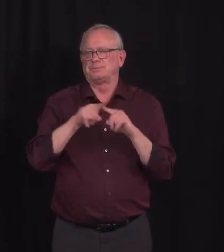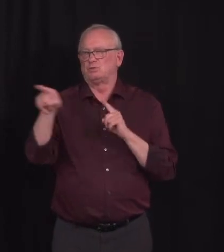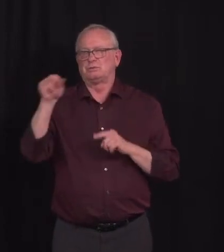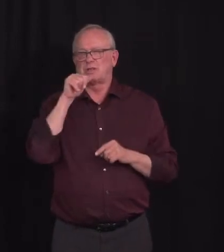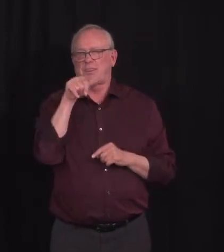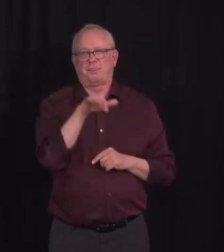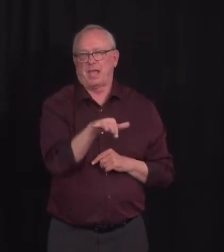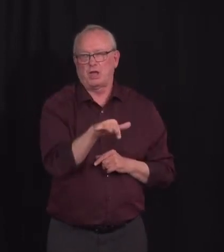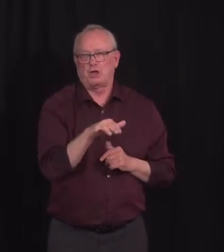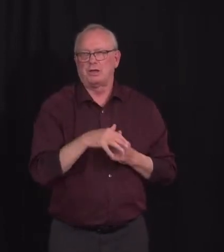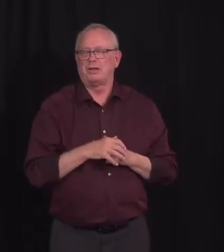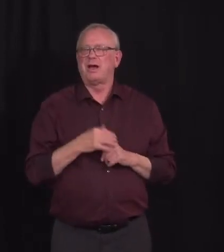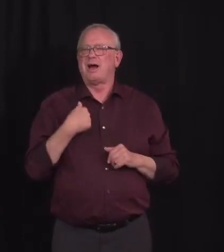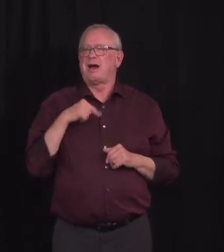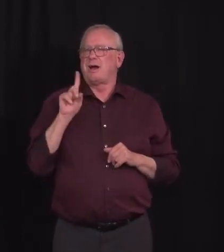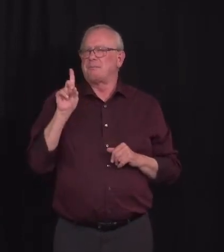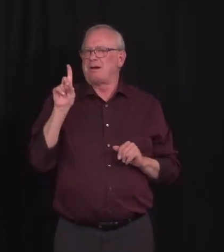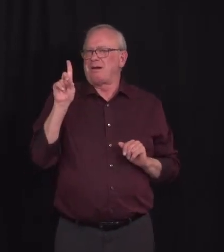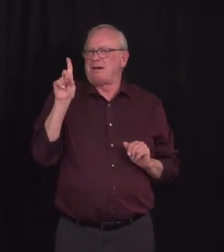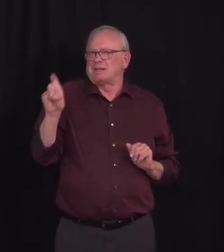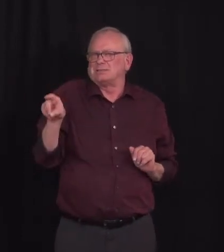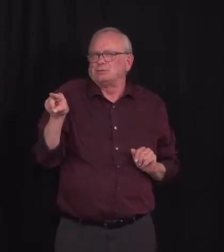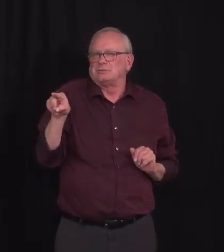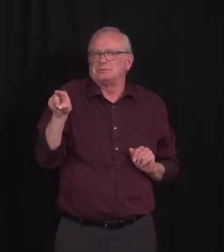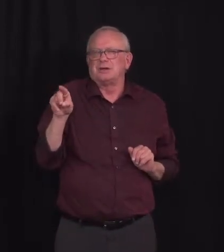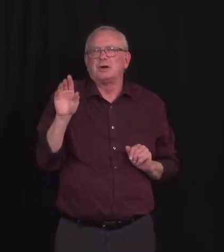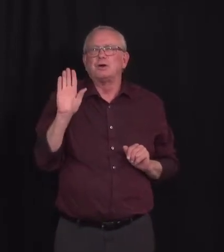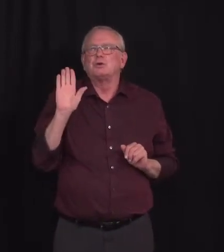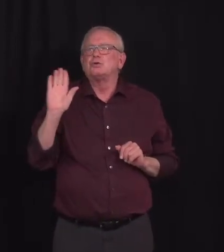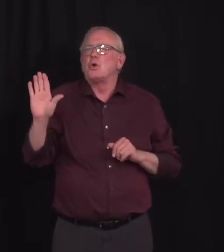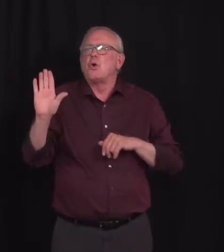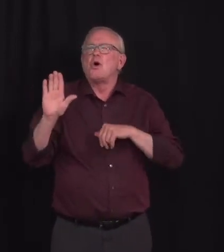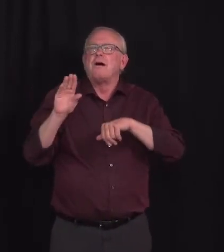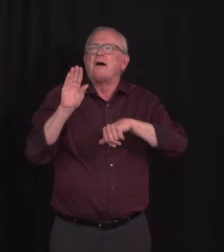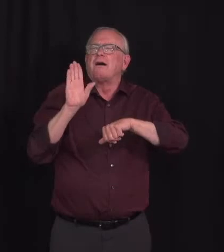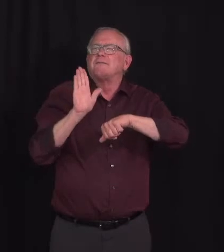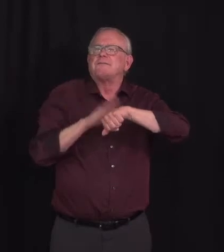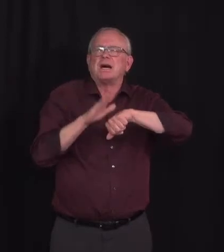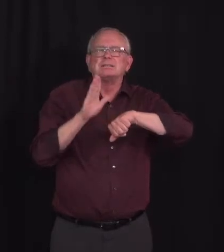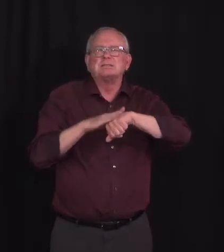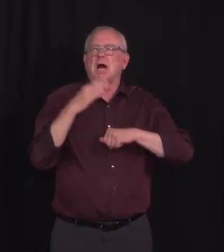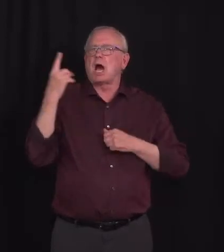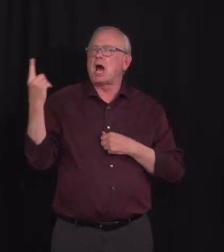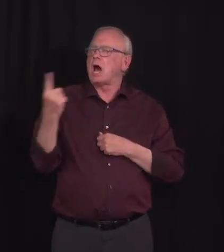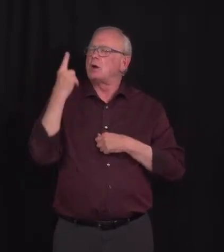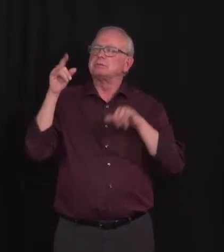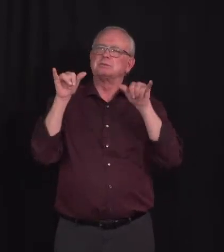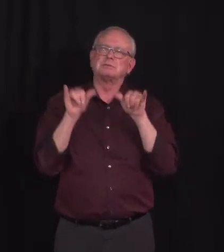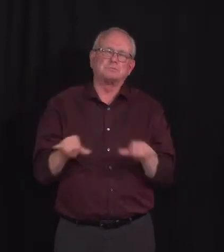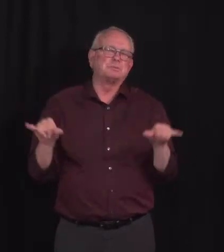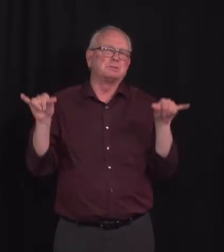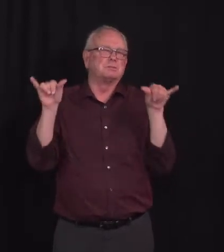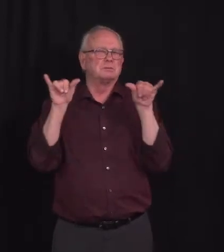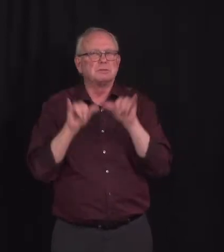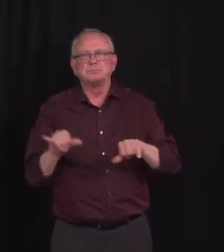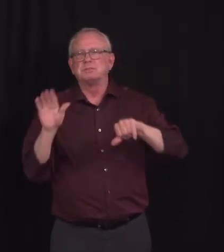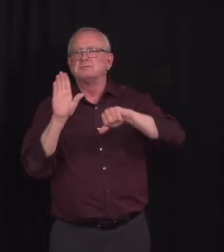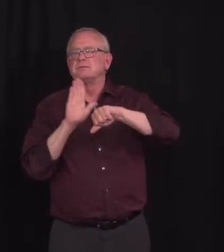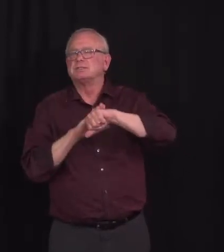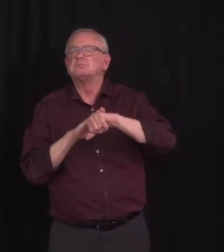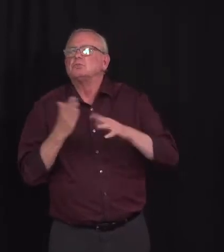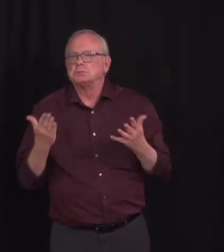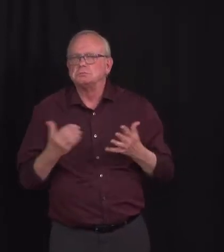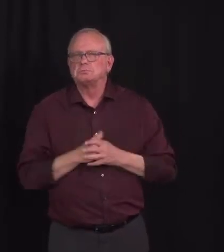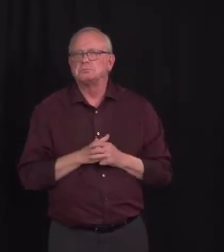what you've always told us at every single one of these availabilities that we've had. You